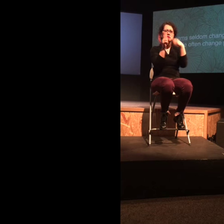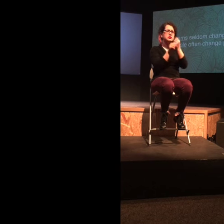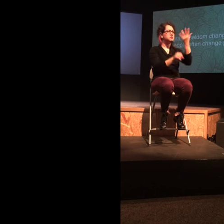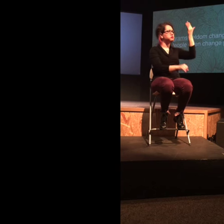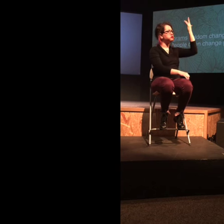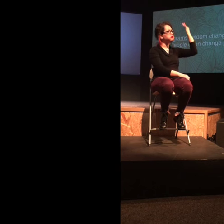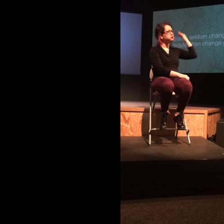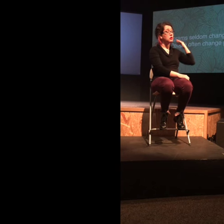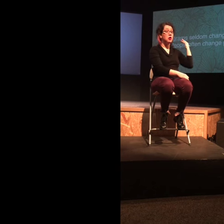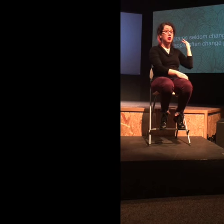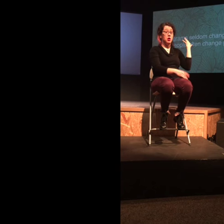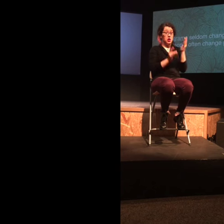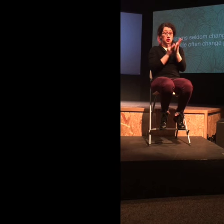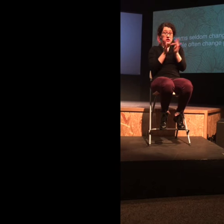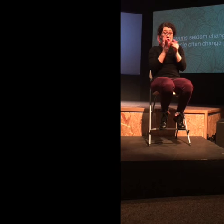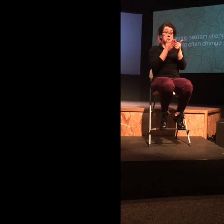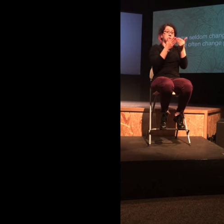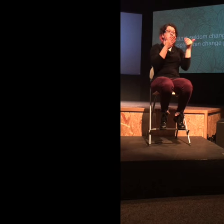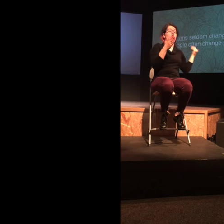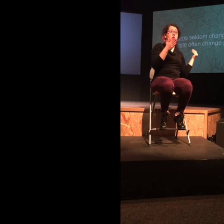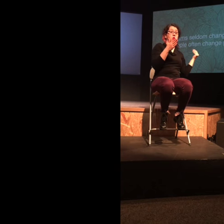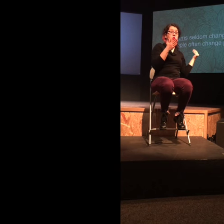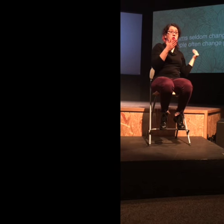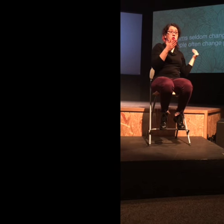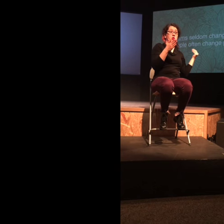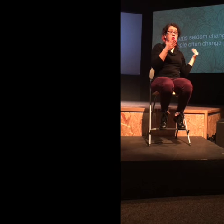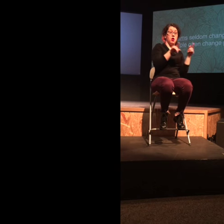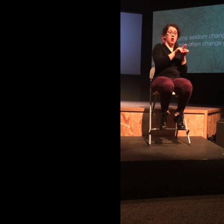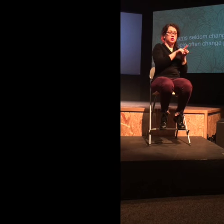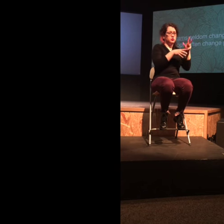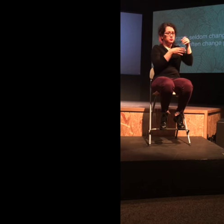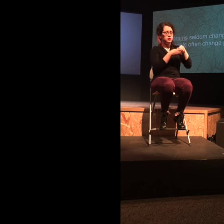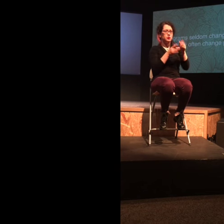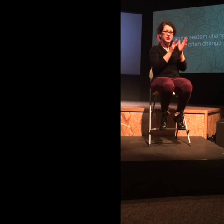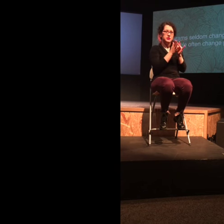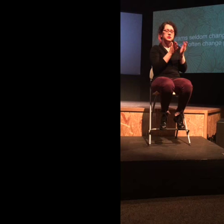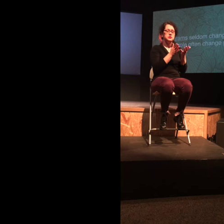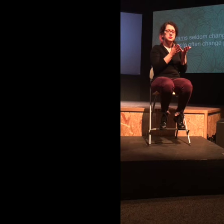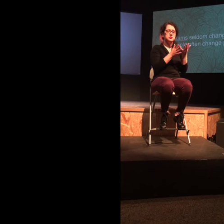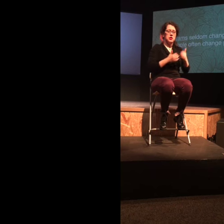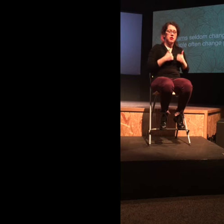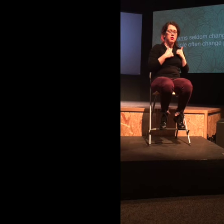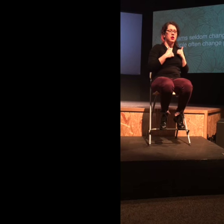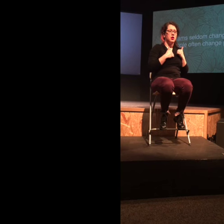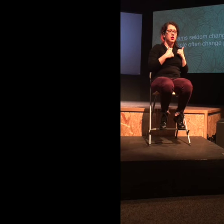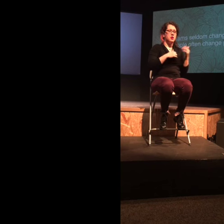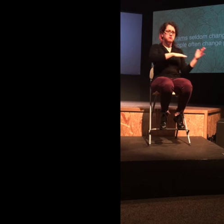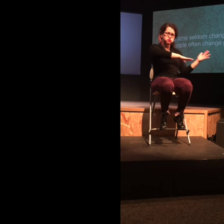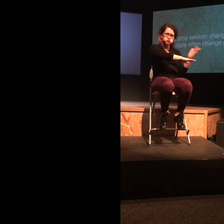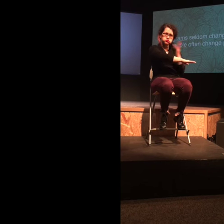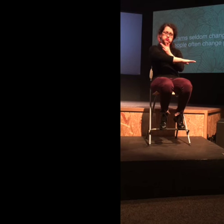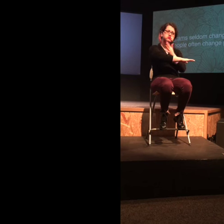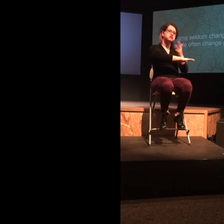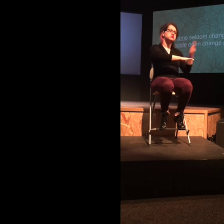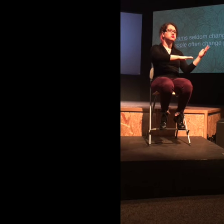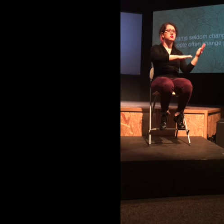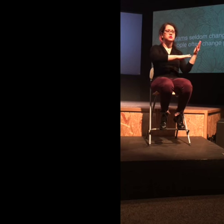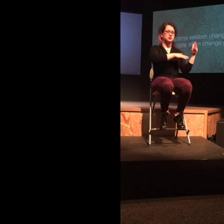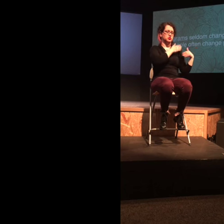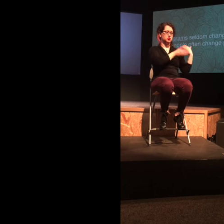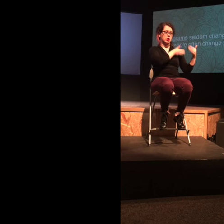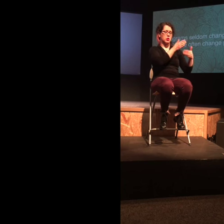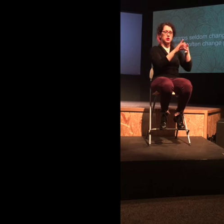before Jesus and including Jesus, intergenerational relationships existed. There's this passage from Luke 2. We're going to look at this